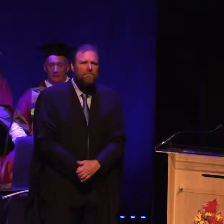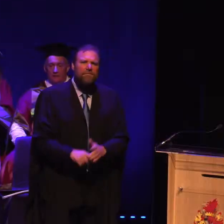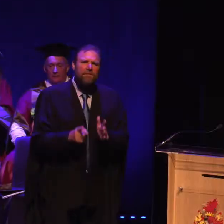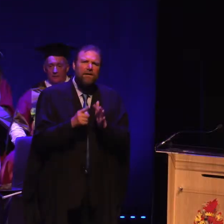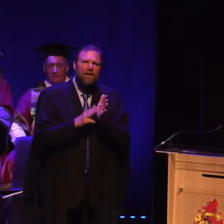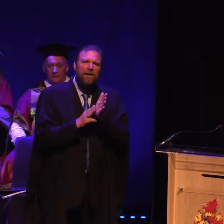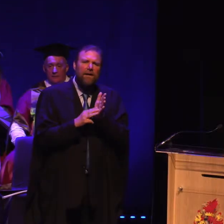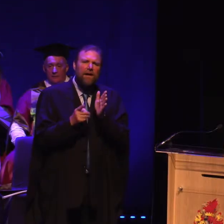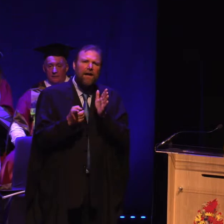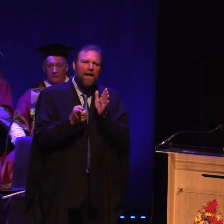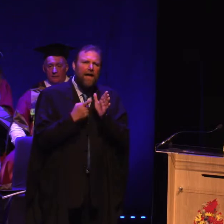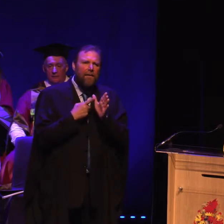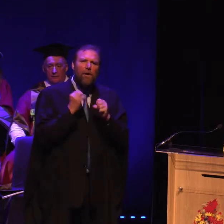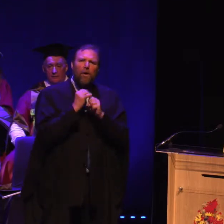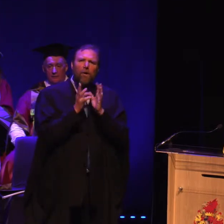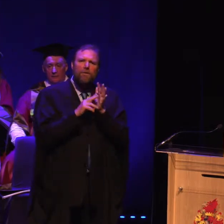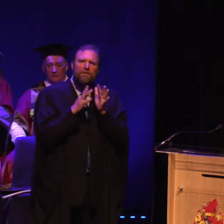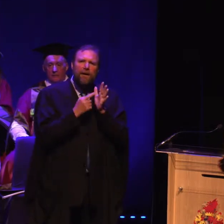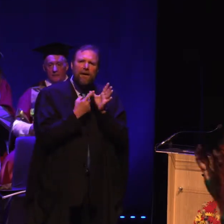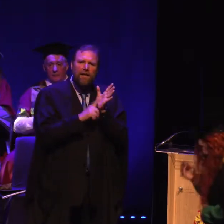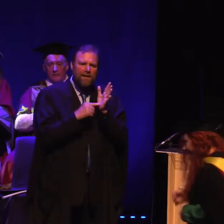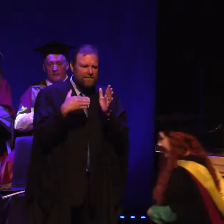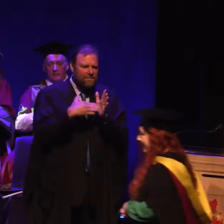Emma DeFritis Gonsalves.